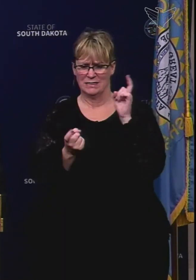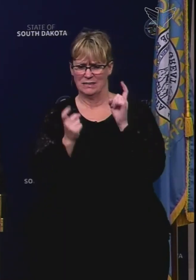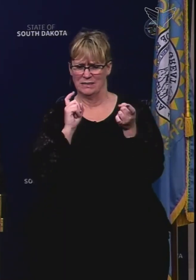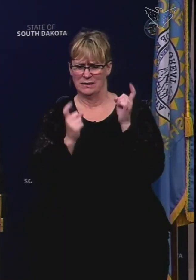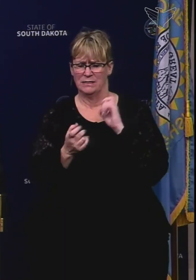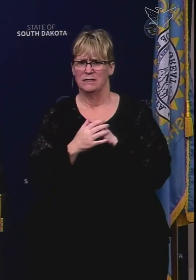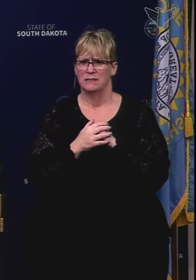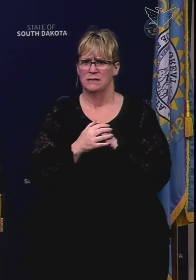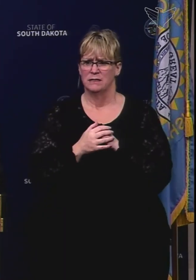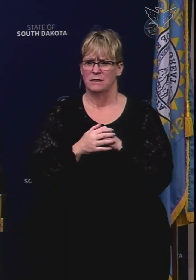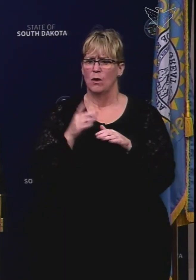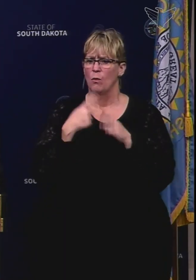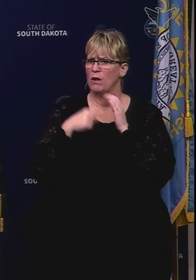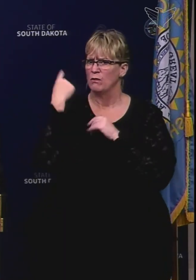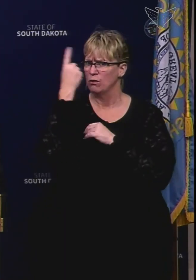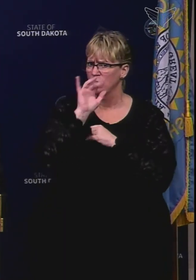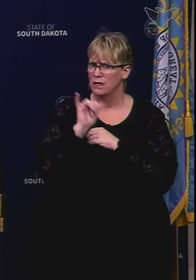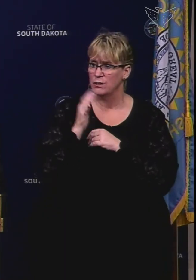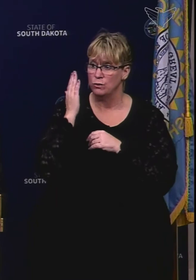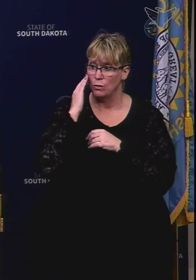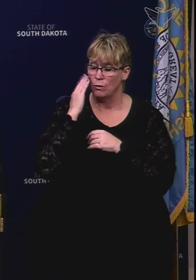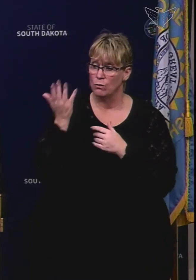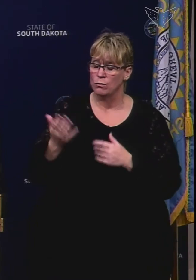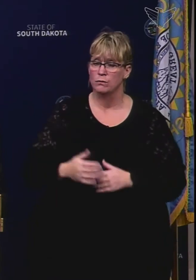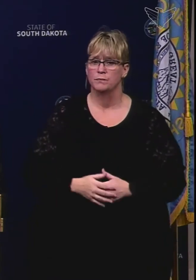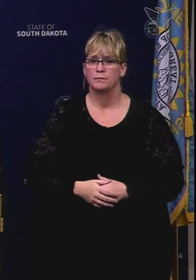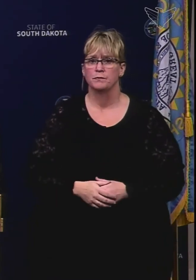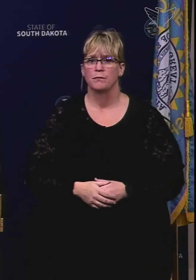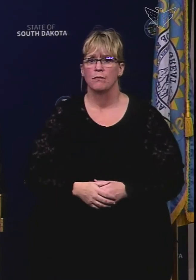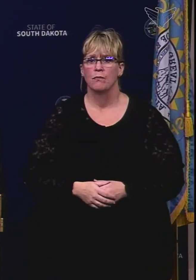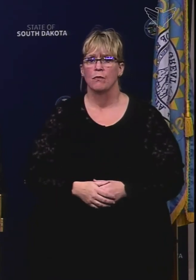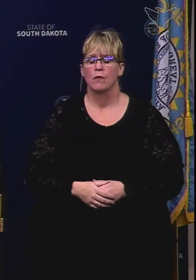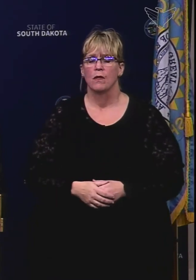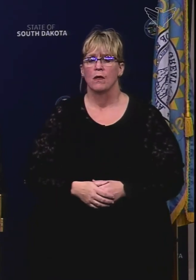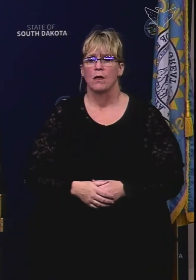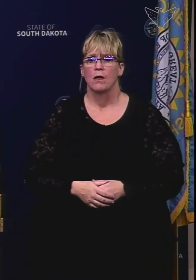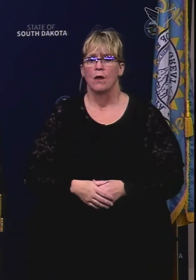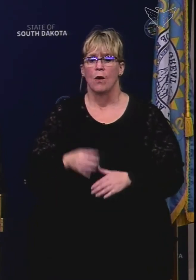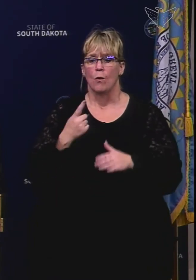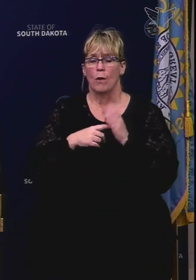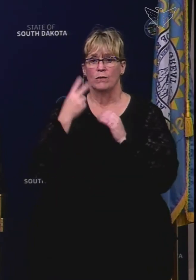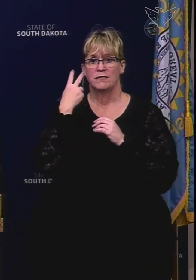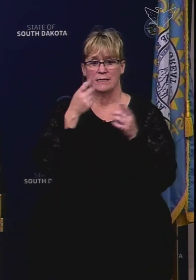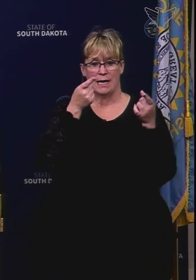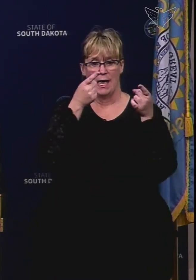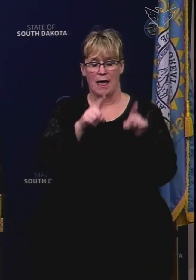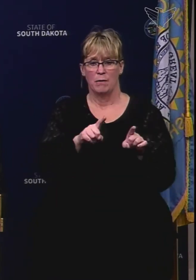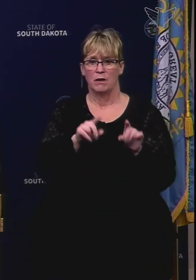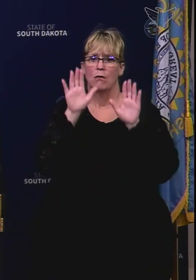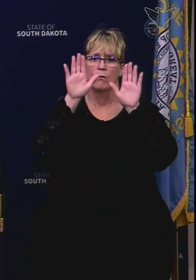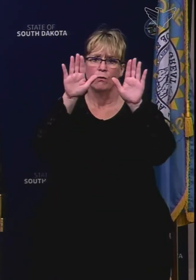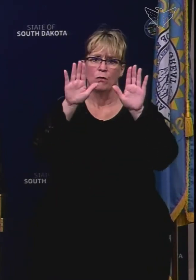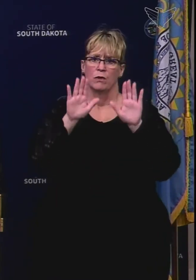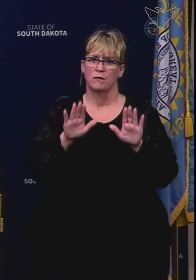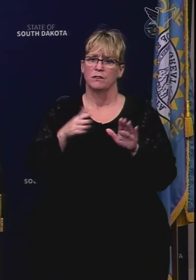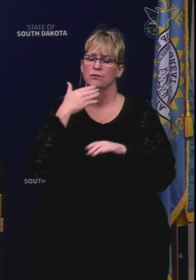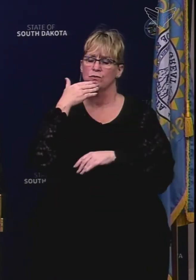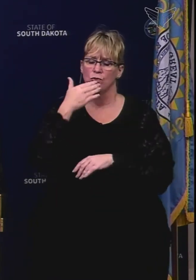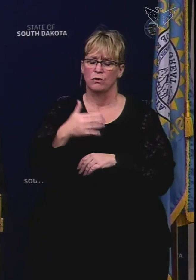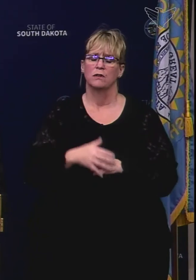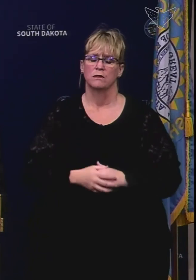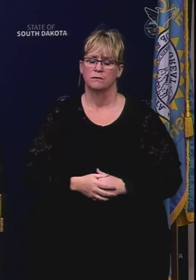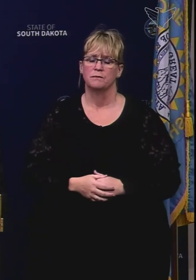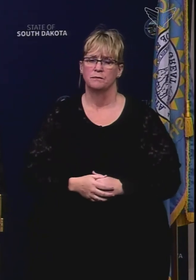next one could possibly look like. Well, the trends that we're seeing are fantastic. I think that while